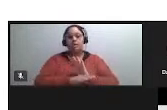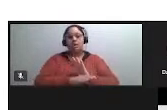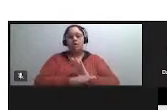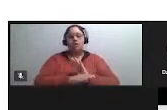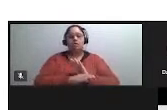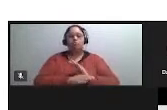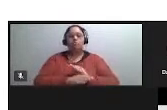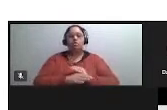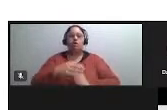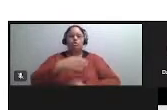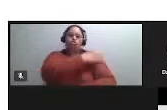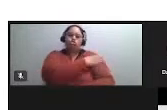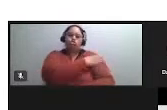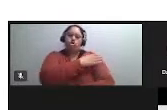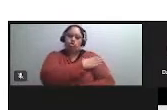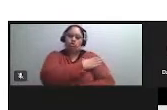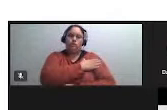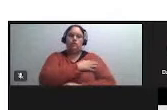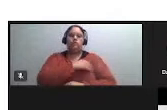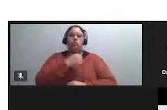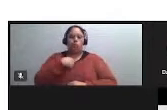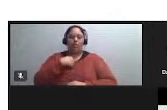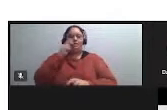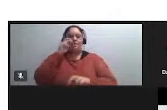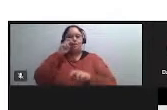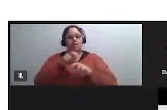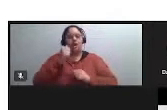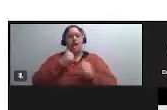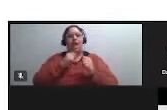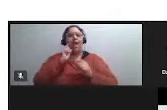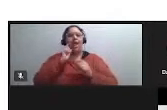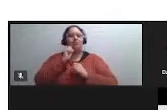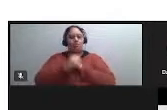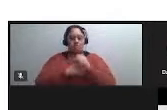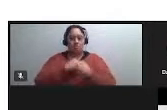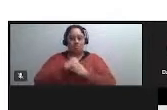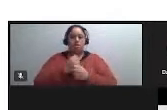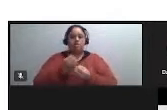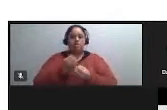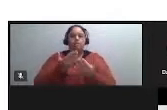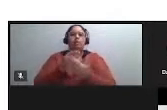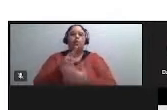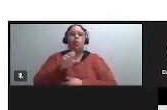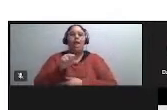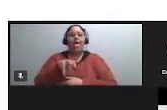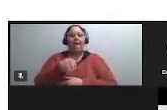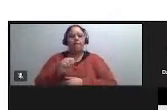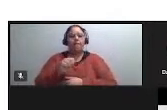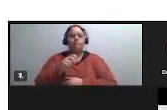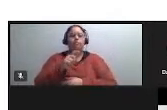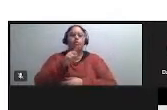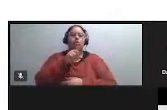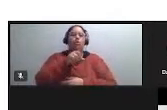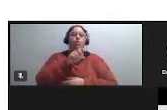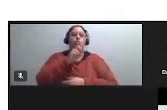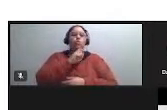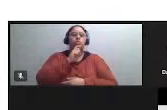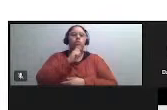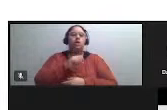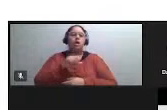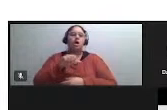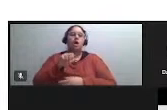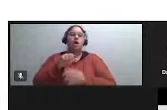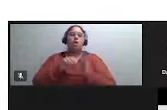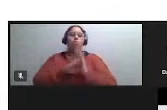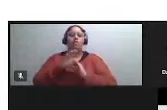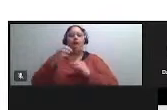Arms, we are required on an annual basis to submit a UAMP, which is the User Immovable Asset Management Plan,